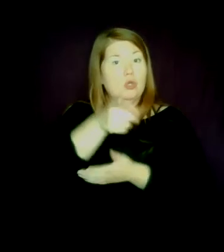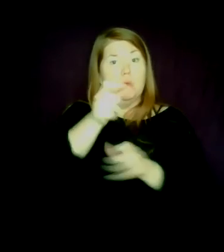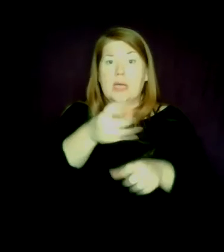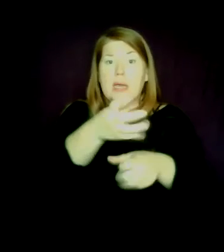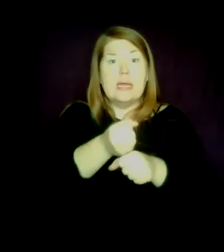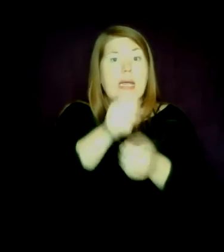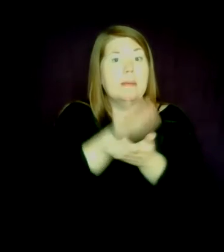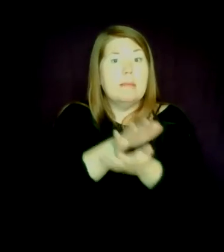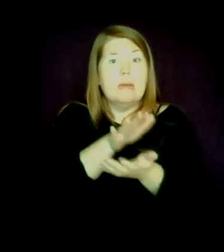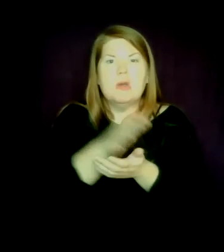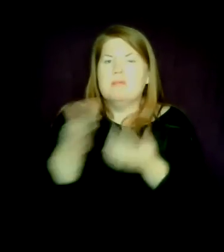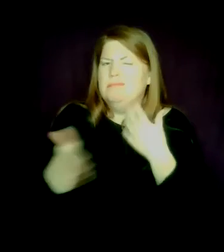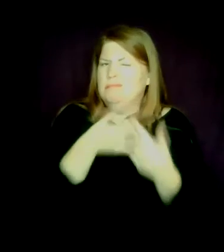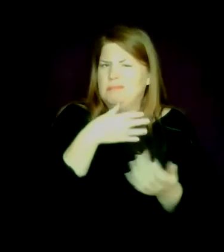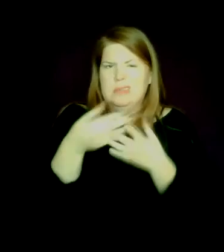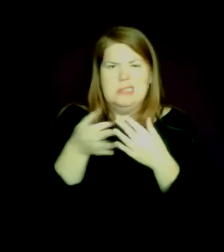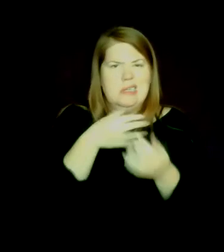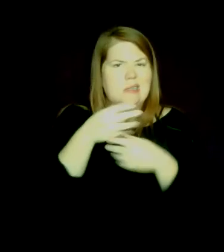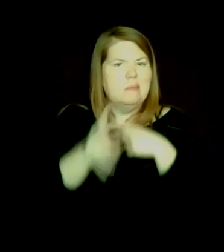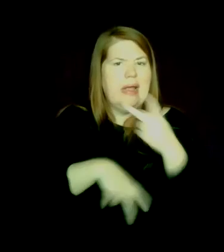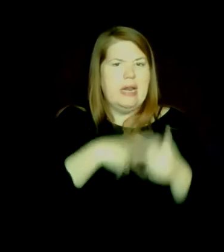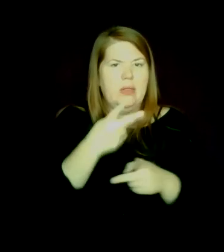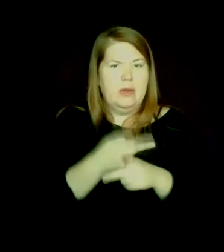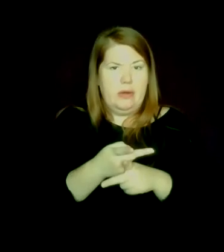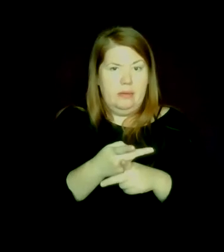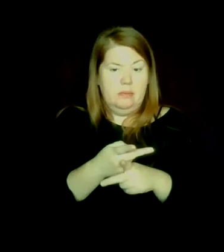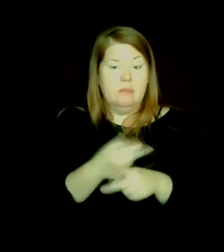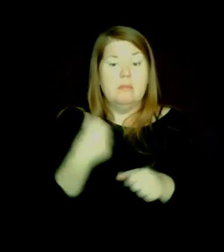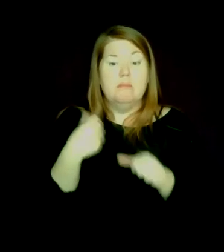date, as we always like to do. So I'm going to write my name,